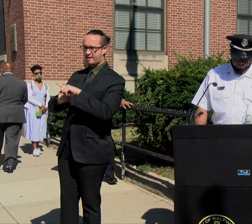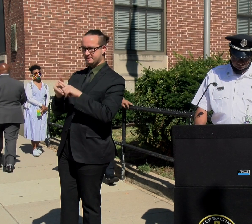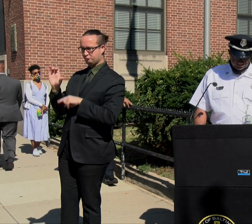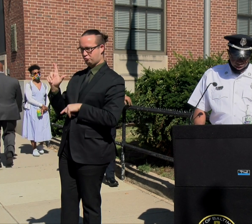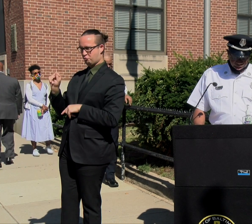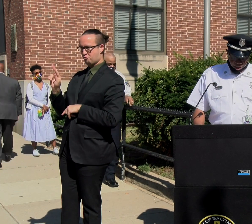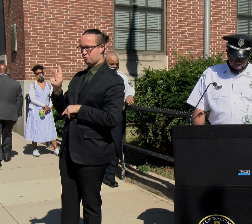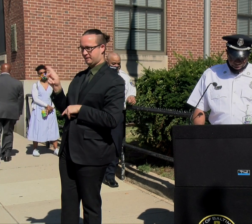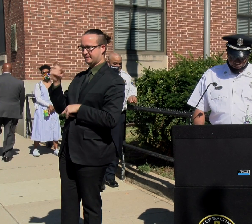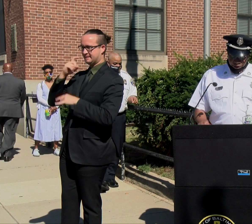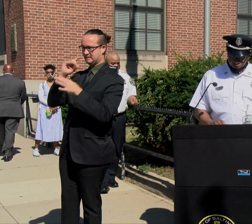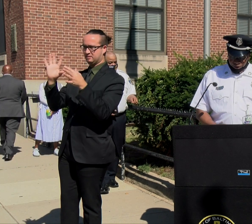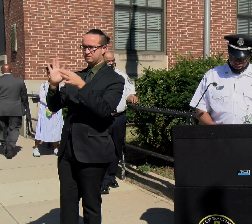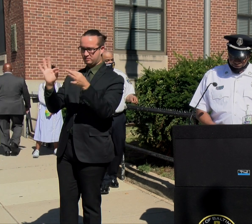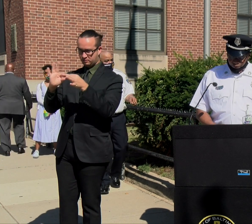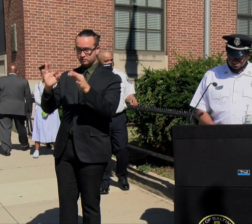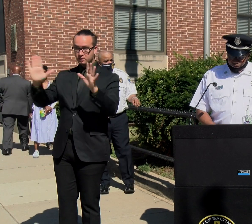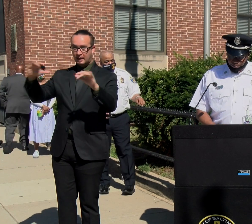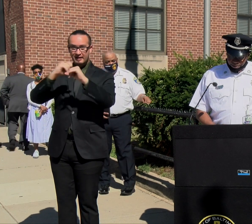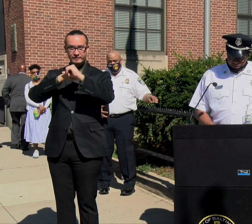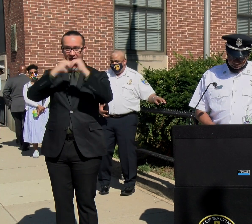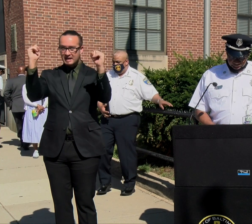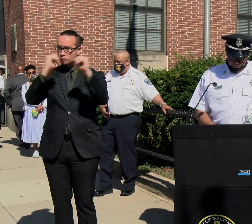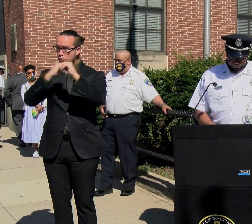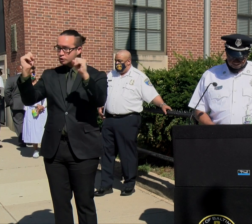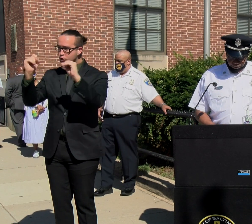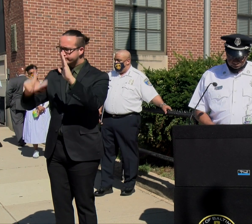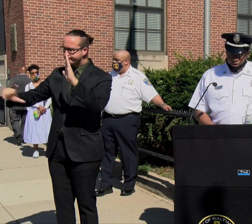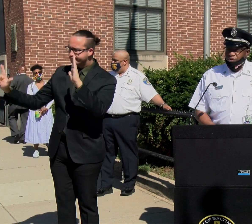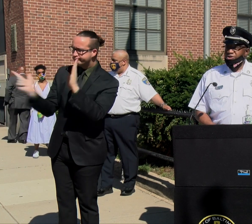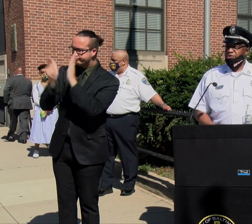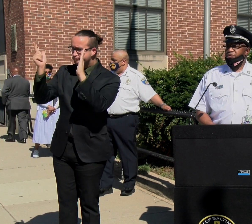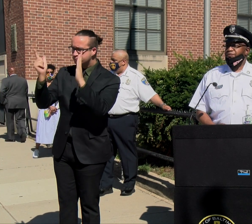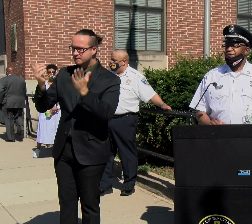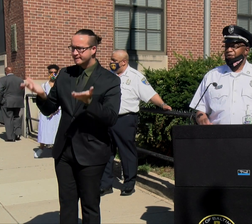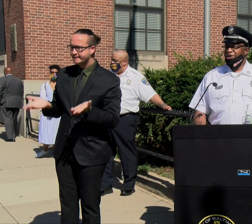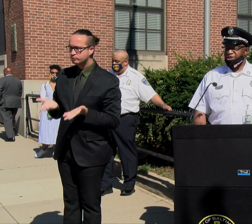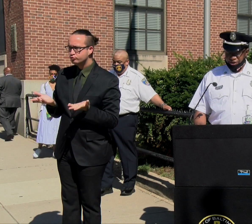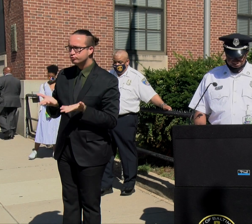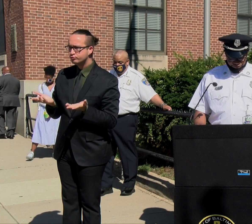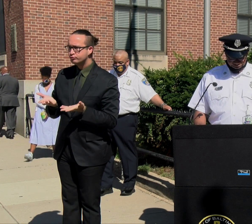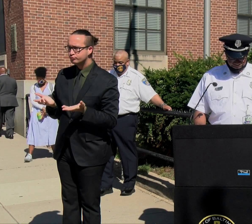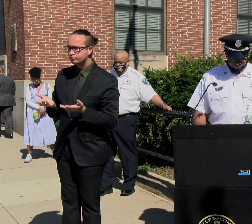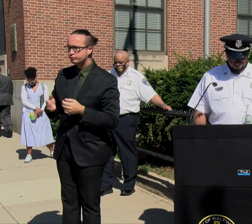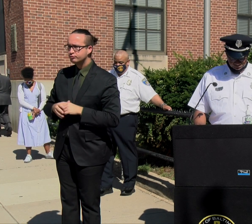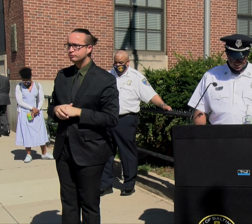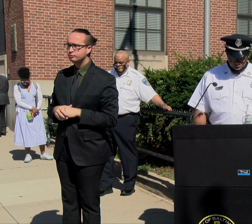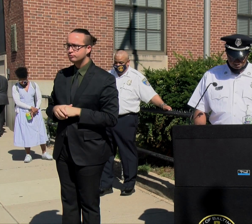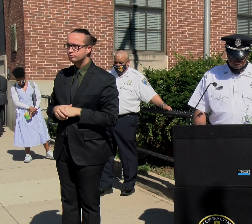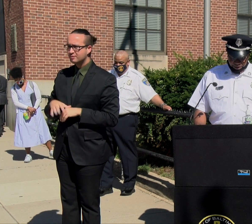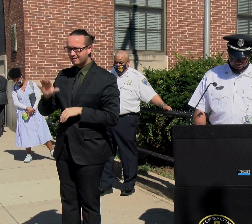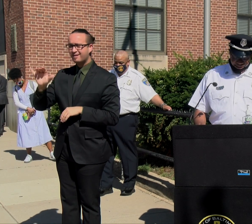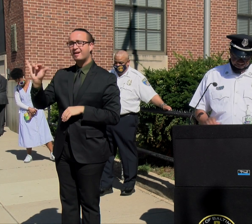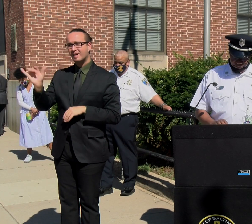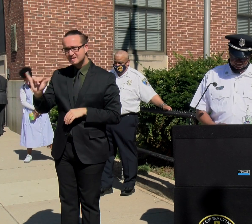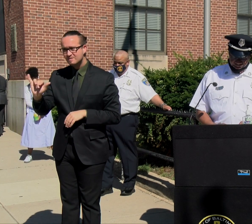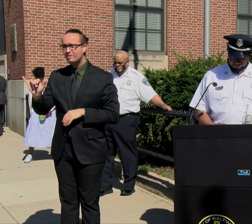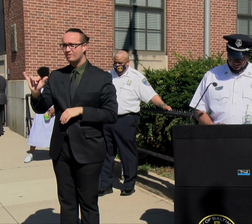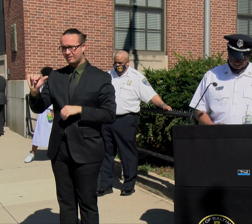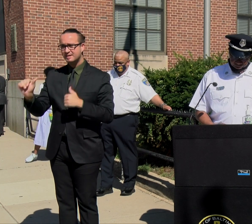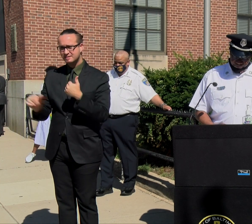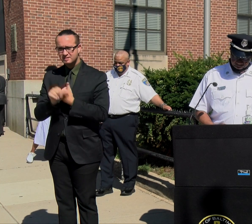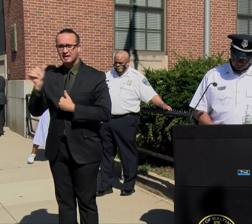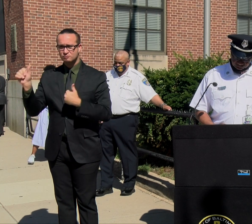City. But I really would like everyone to remember that they're also very dangerous. Over the past several